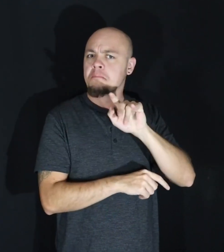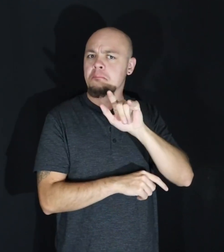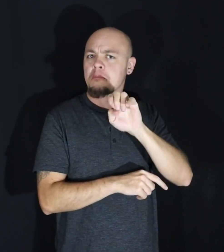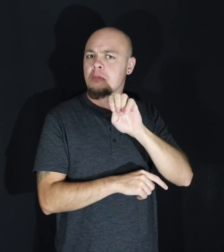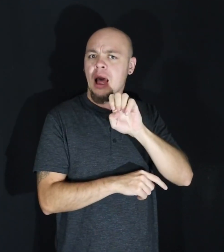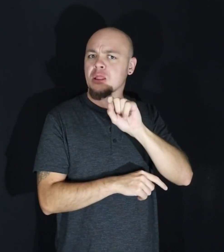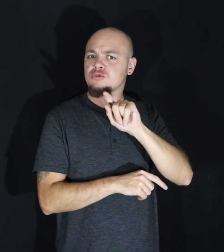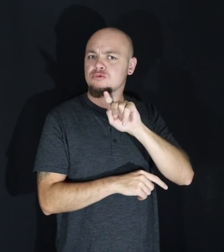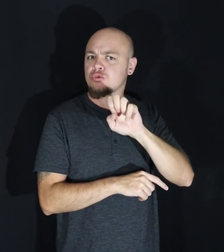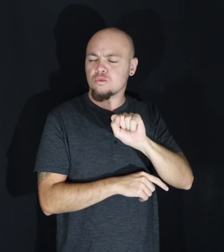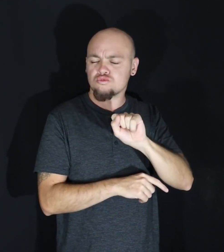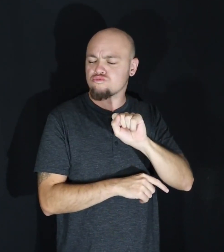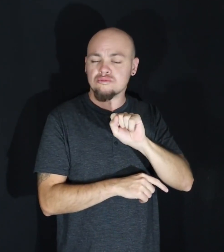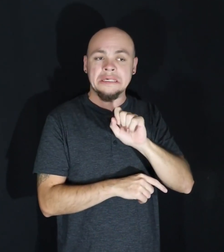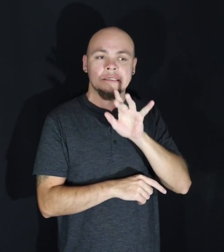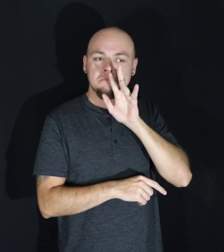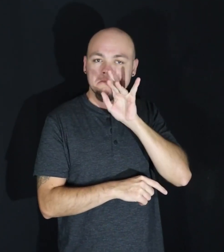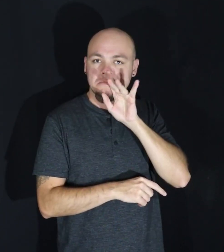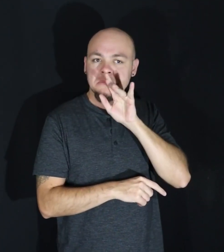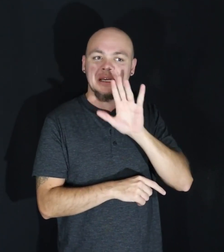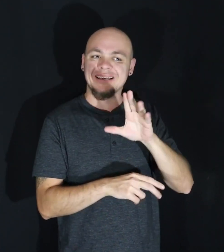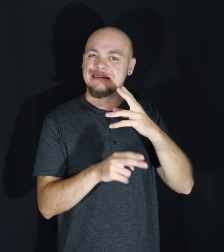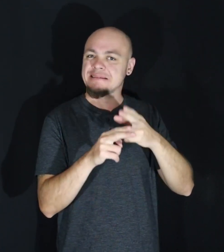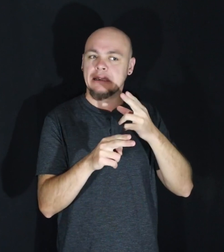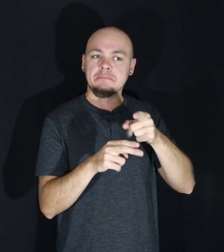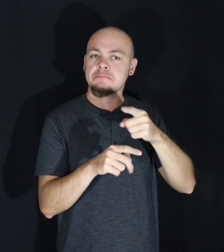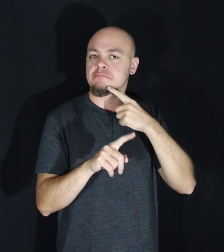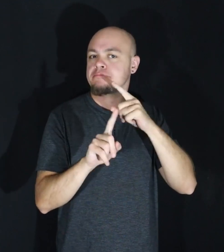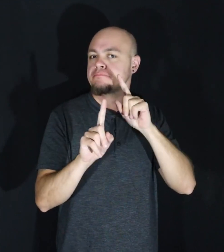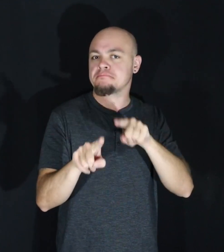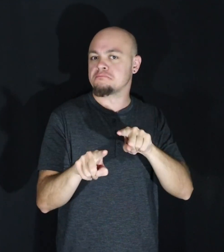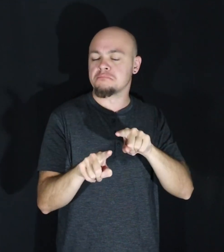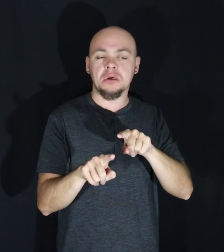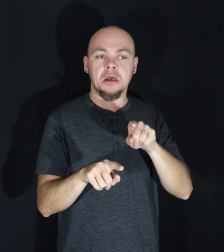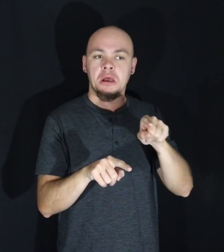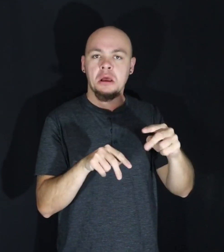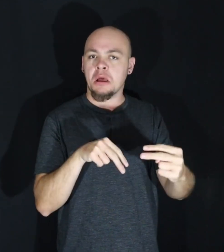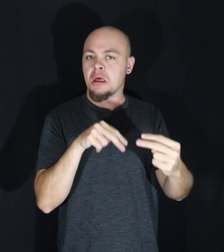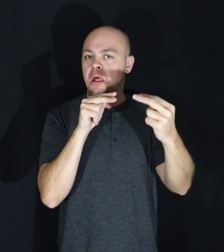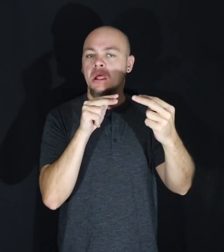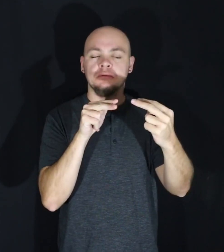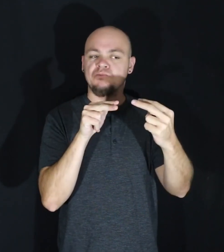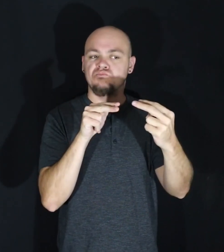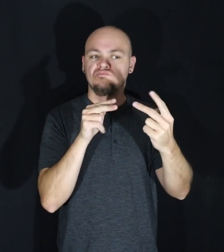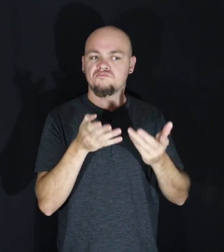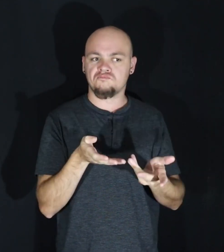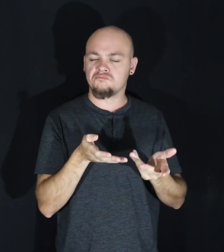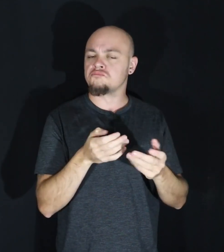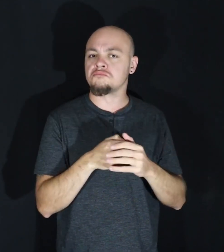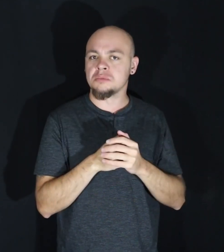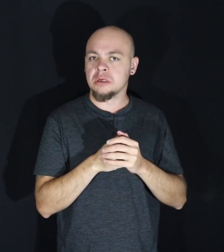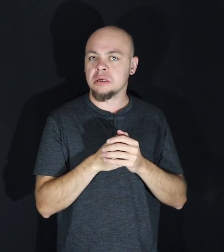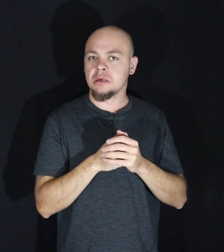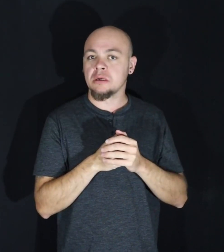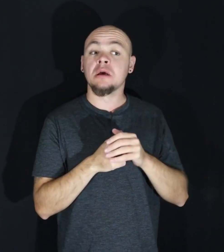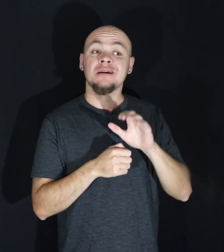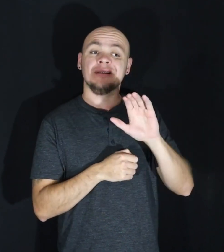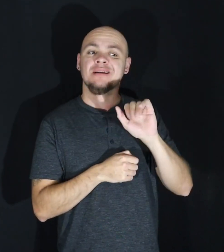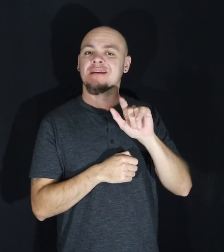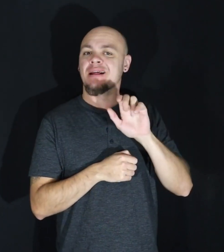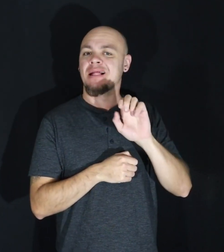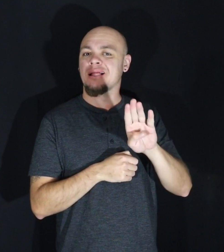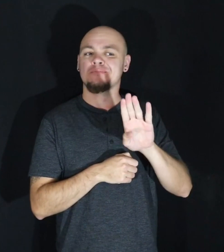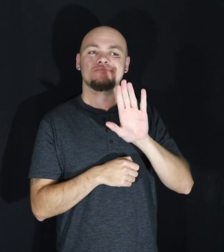didn't speak, he didn't answer to his name, and he rarely made eye contact. Caleb was in his